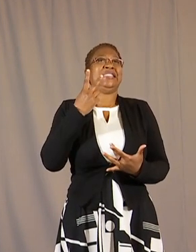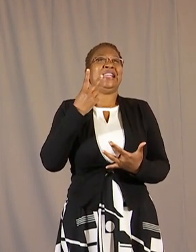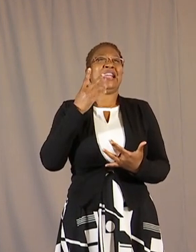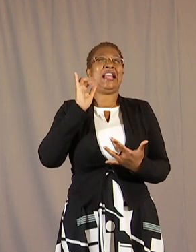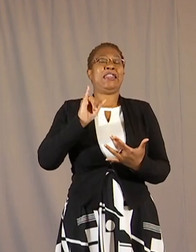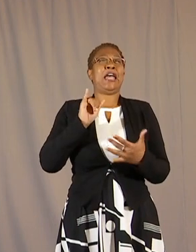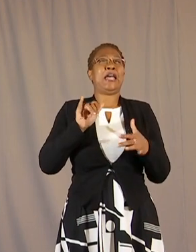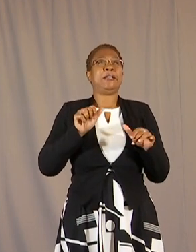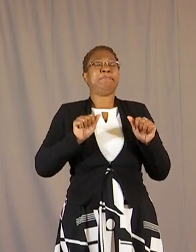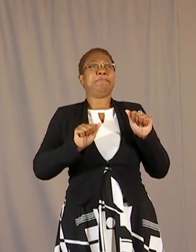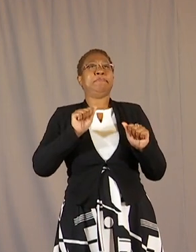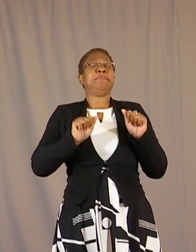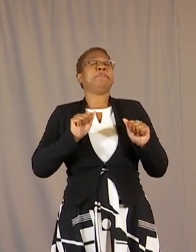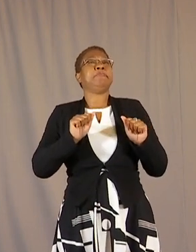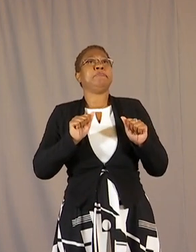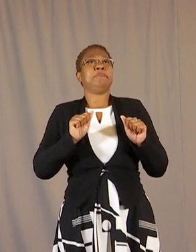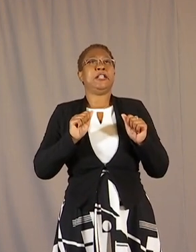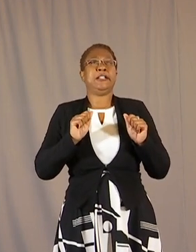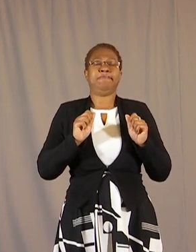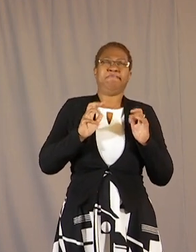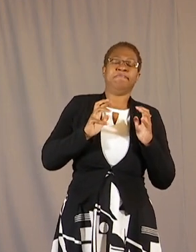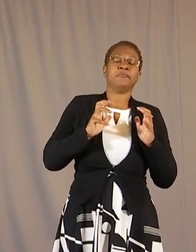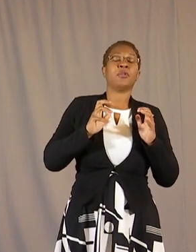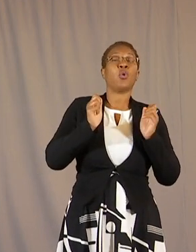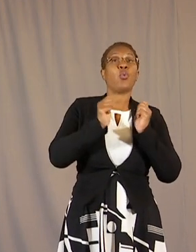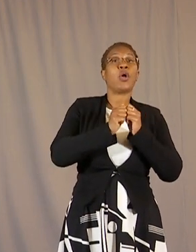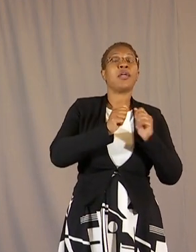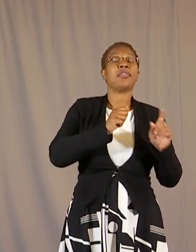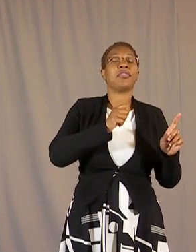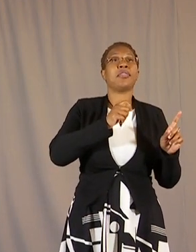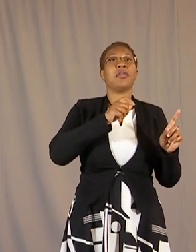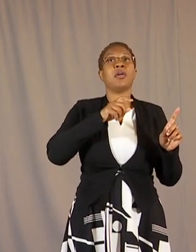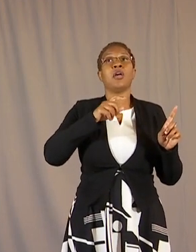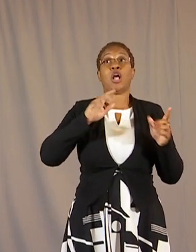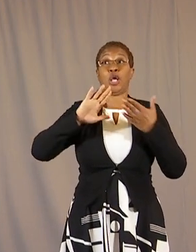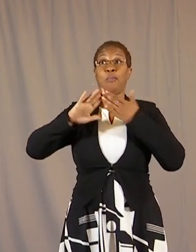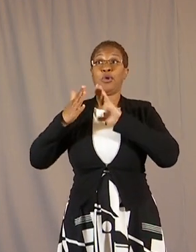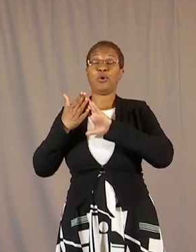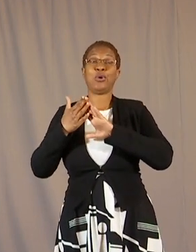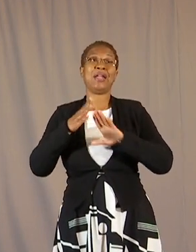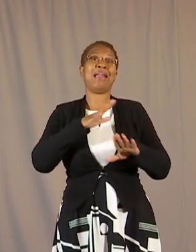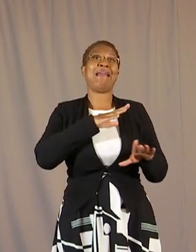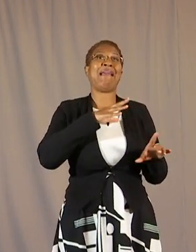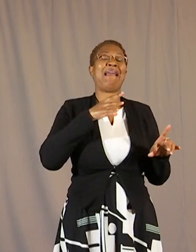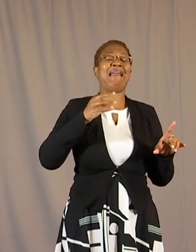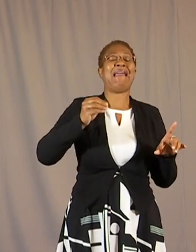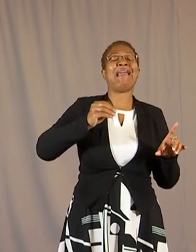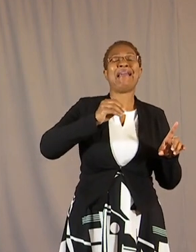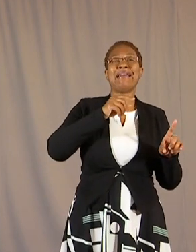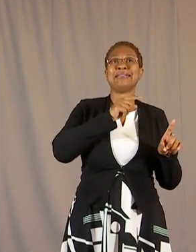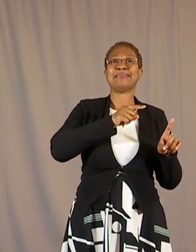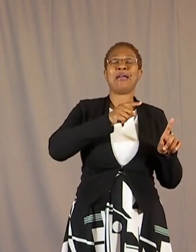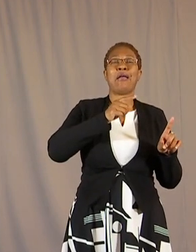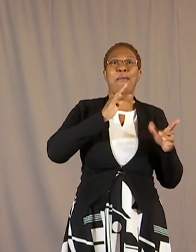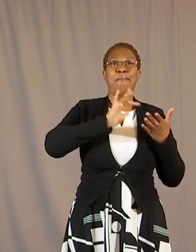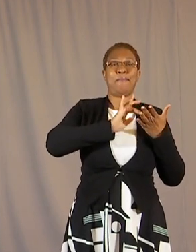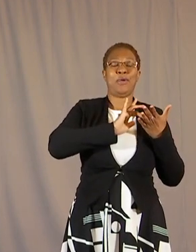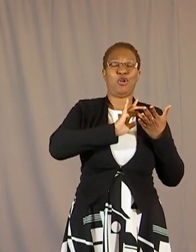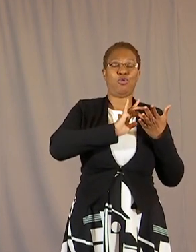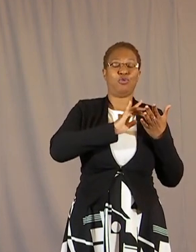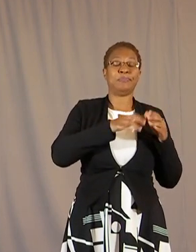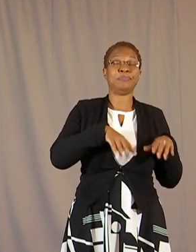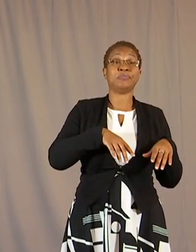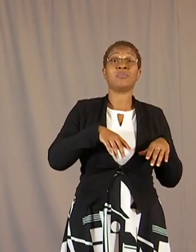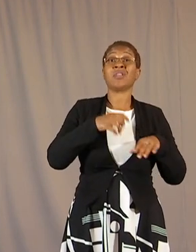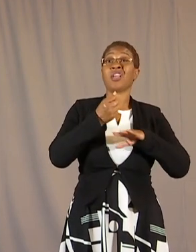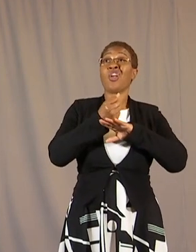as well as Dr. O just talked about, that we were being data-driven. But we also knew in the early stages we didn't